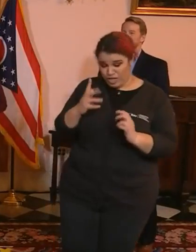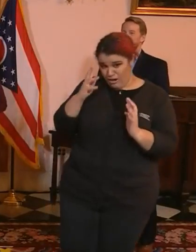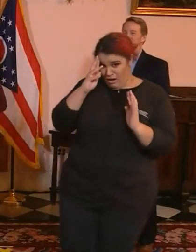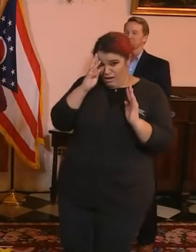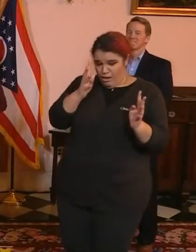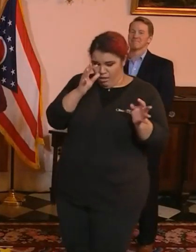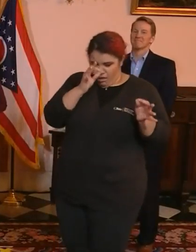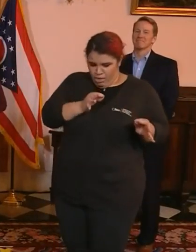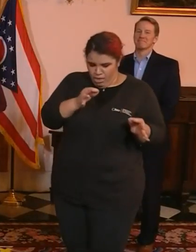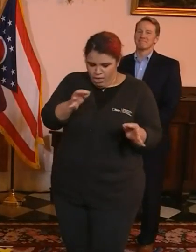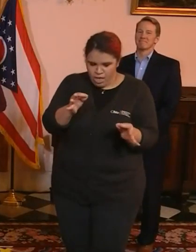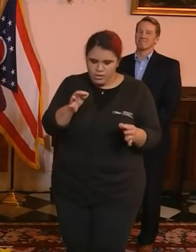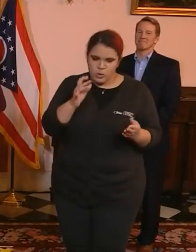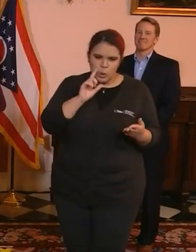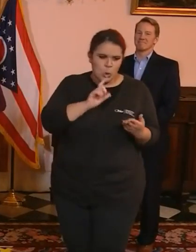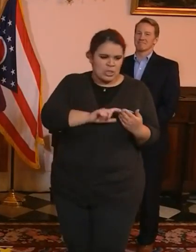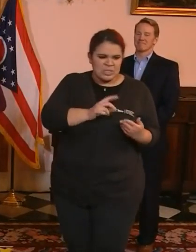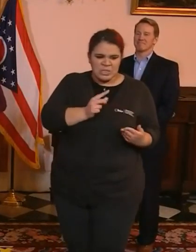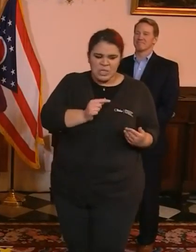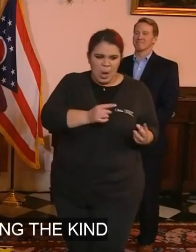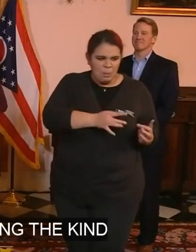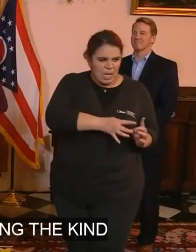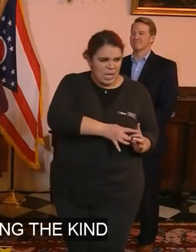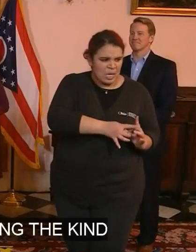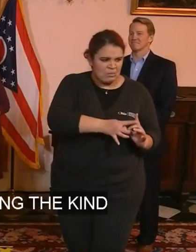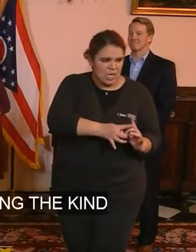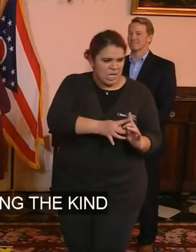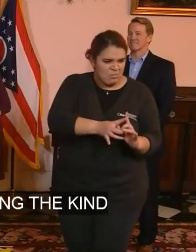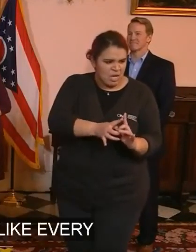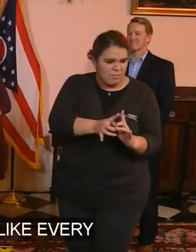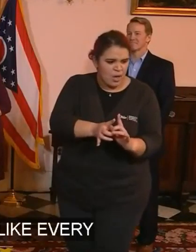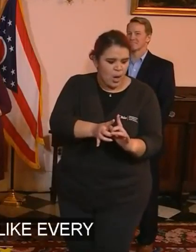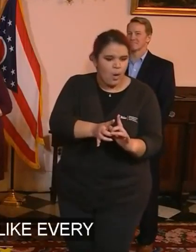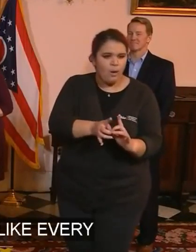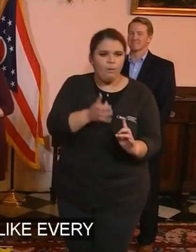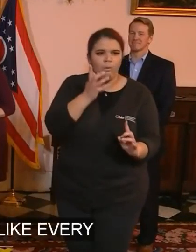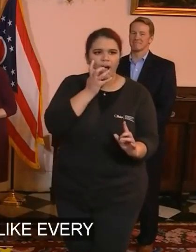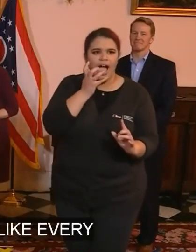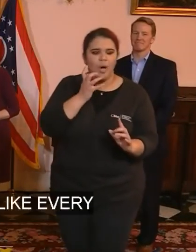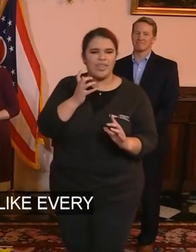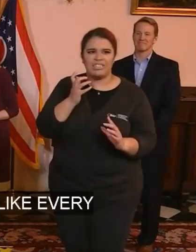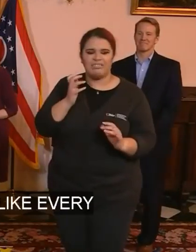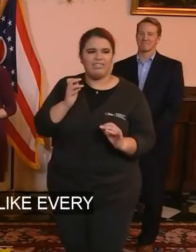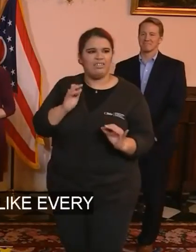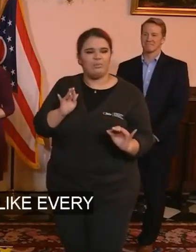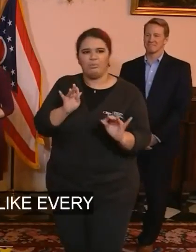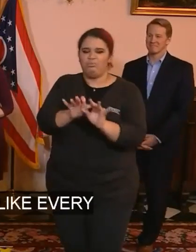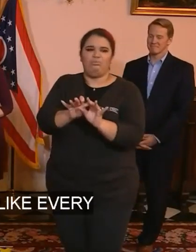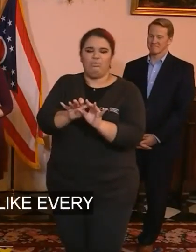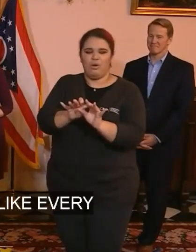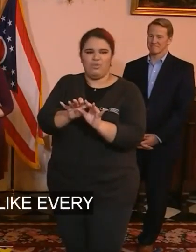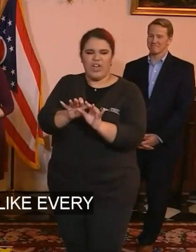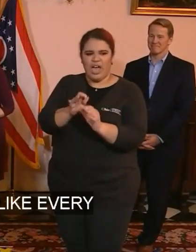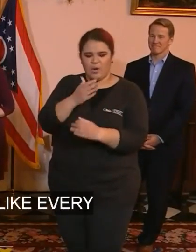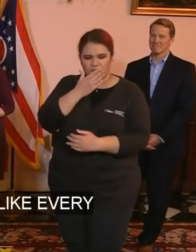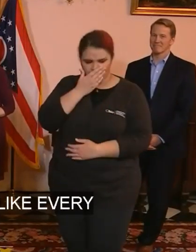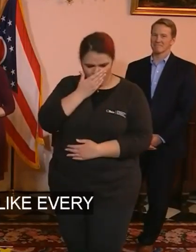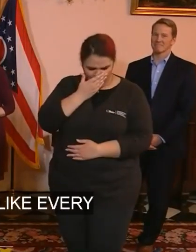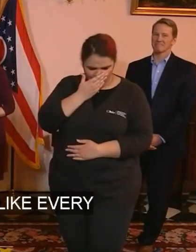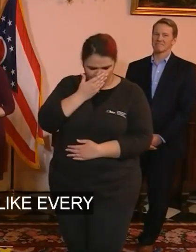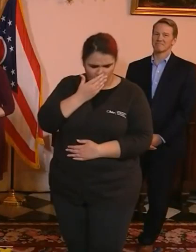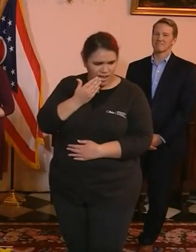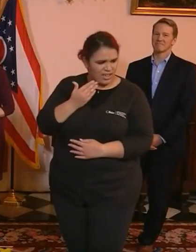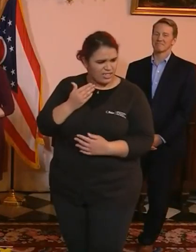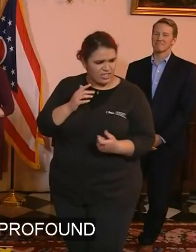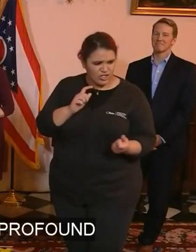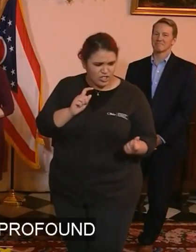is interrelated. And I just think that's a profound thing. I'm chewing on that. We have been thinking a lot. Our mission, our value statement